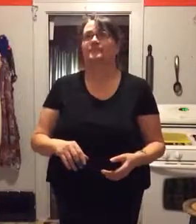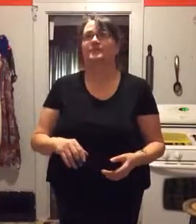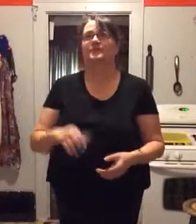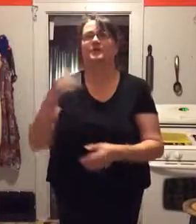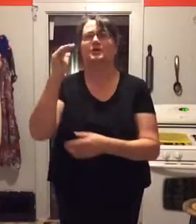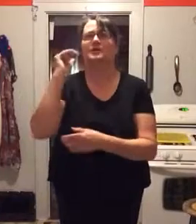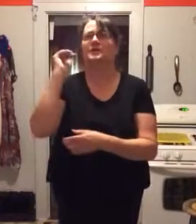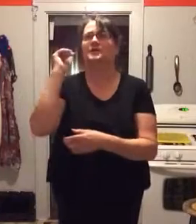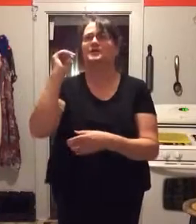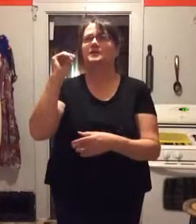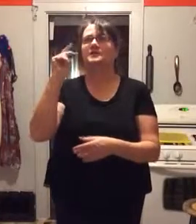future.